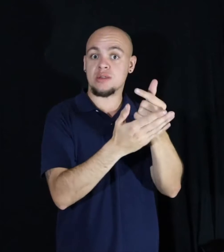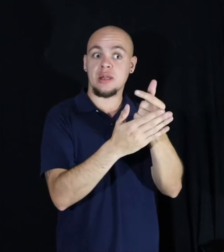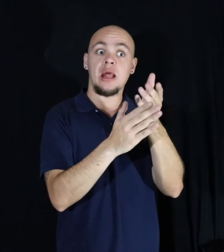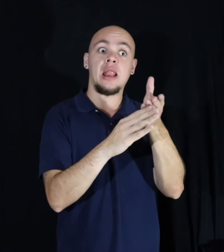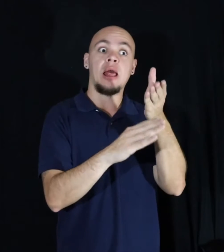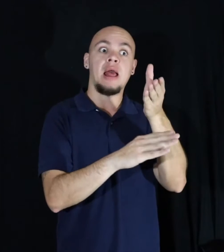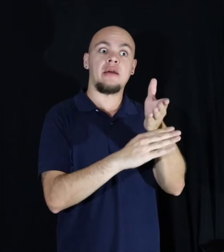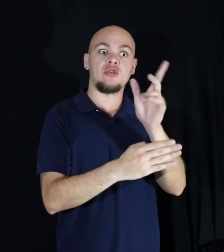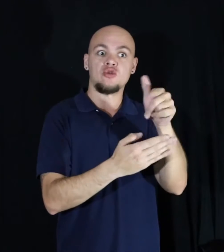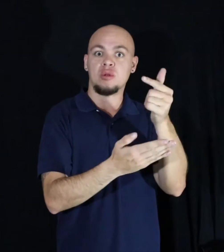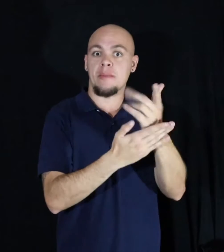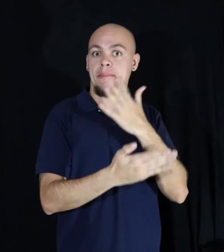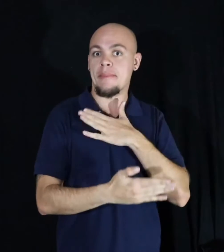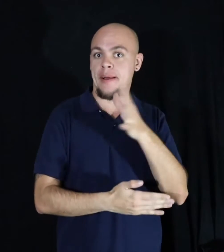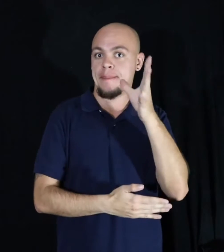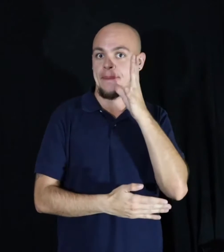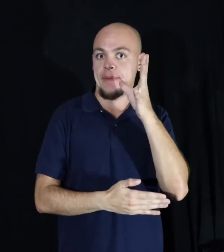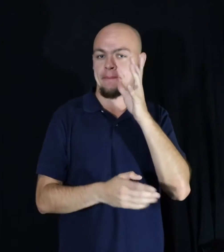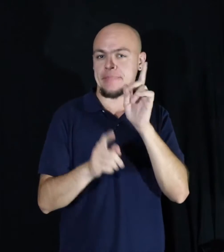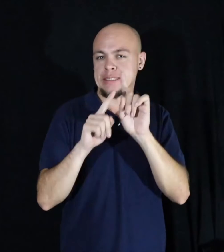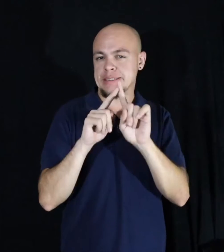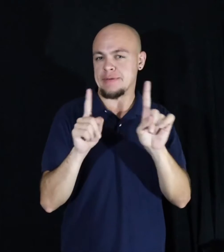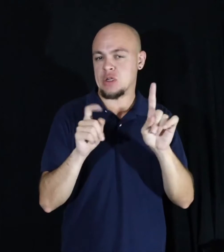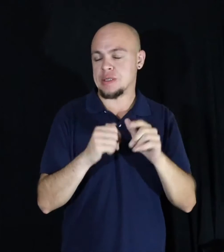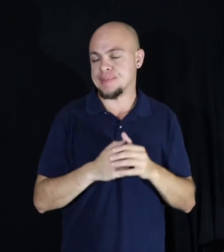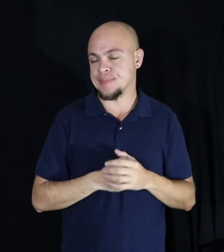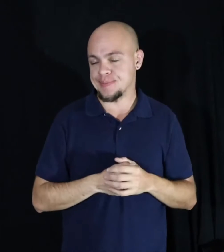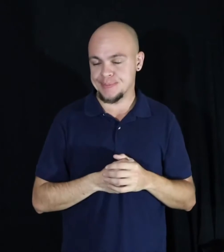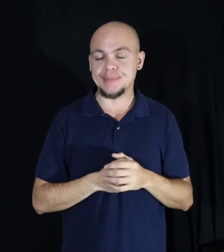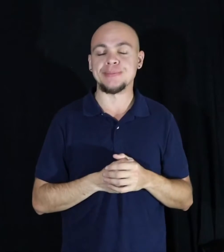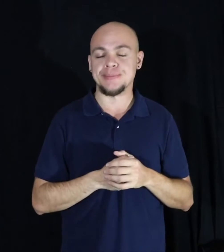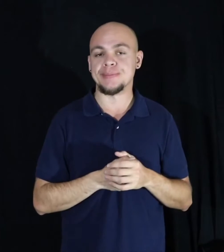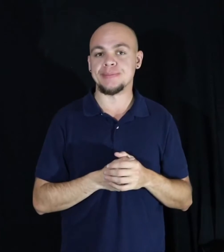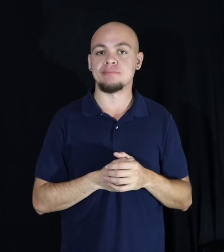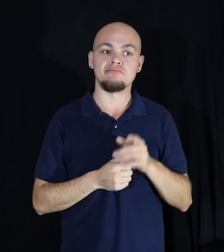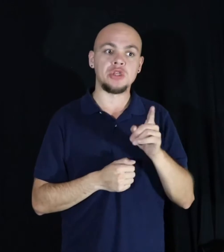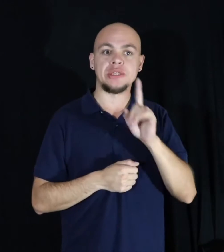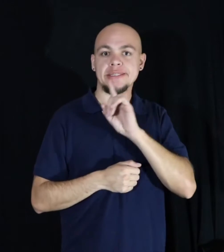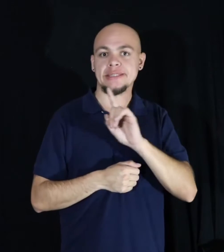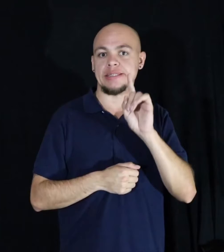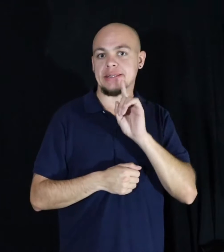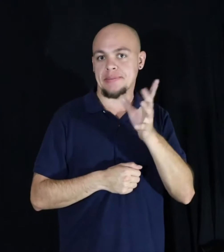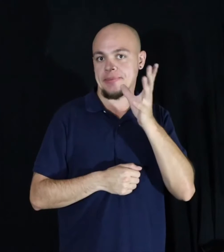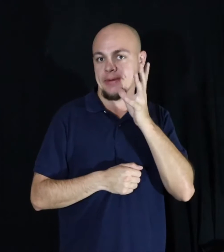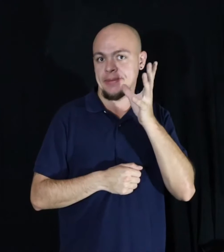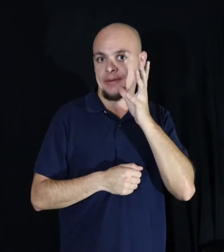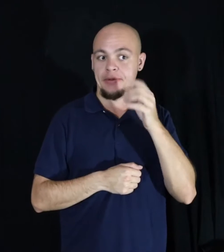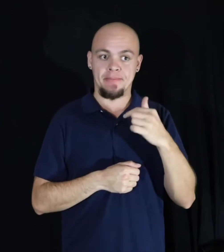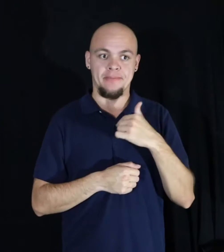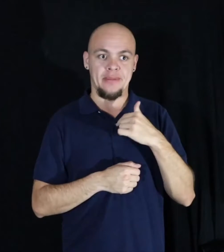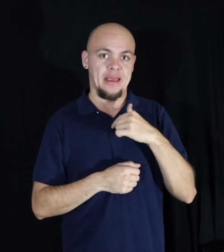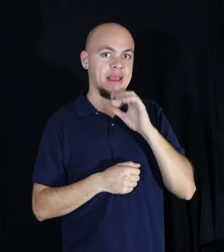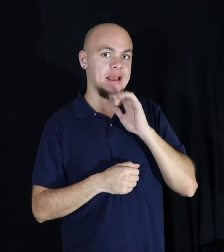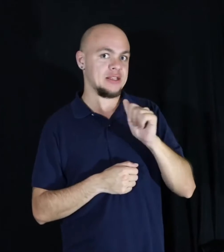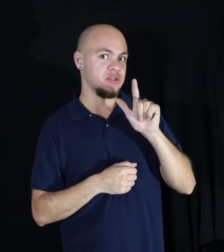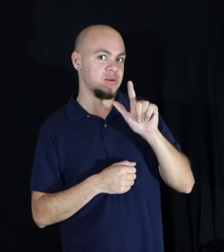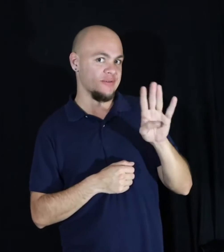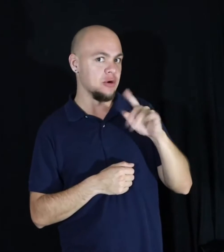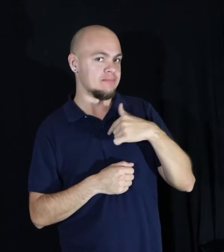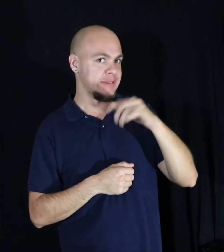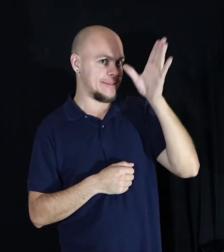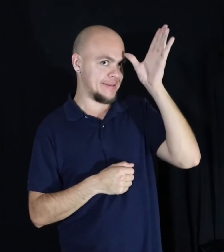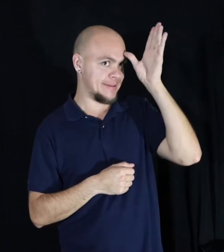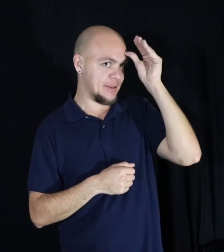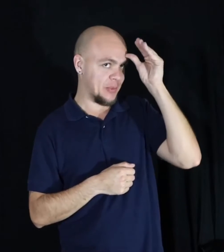graduation, my mom was quite different. I she is a single mother of a very stubborn 24-year-old, me,